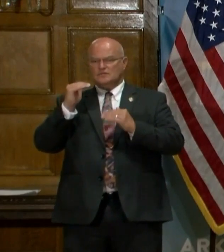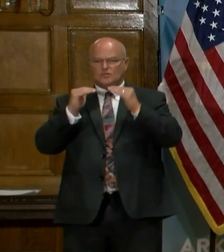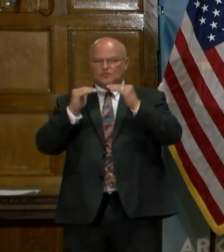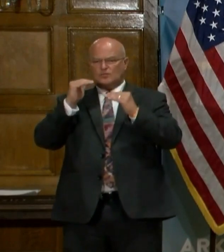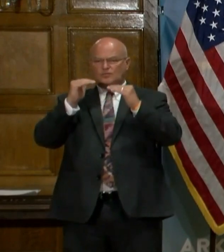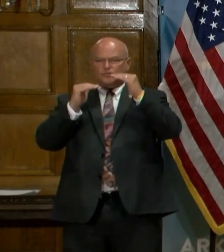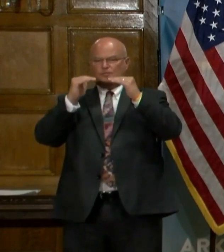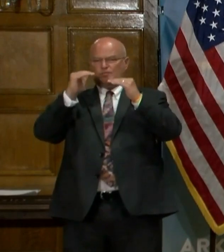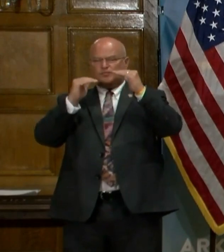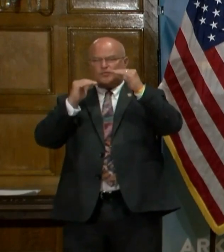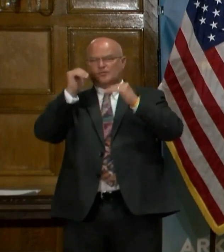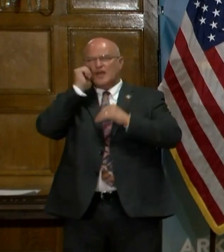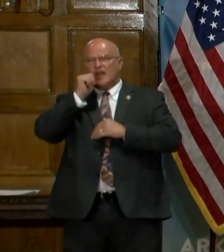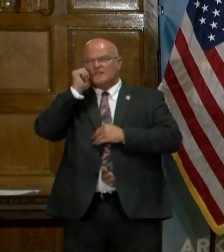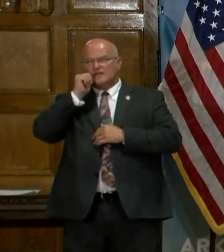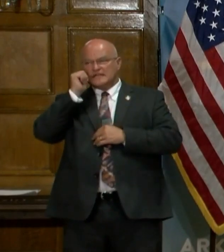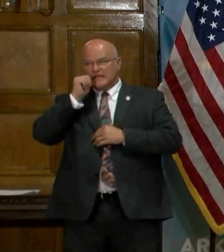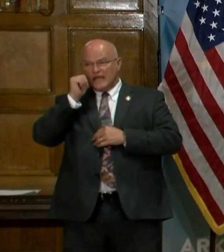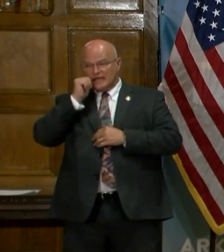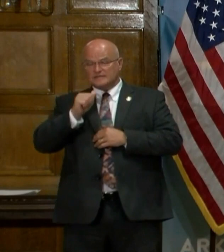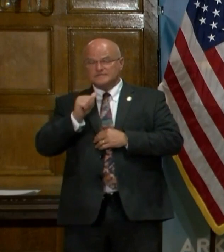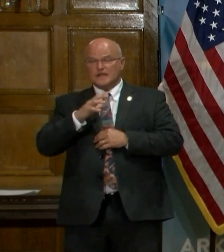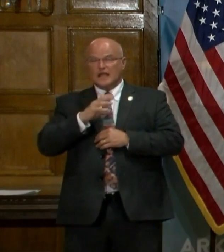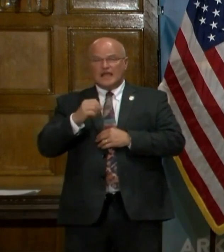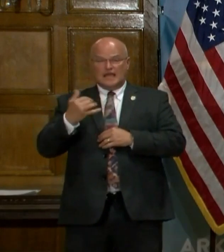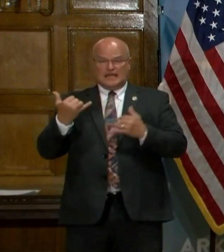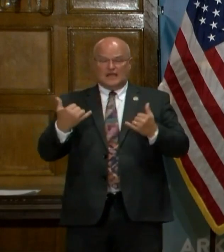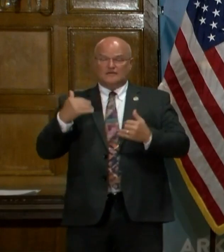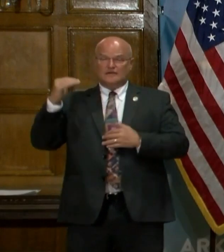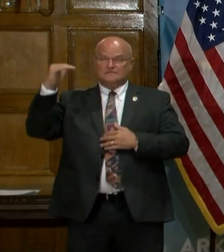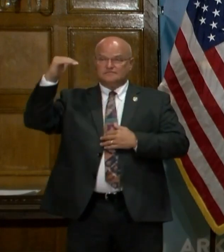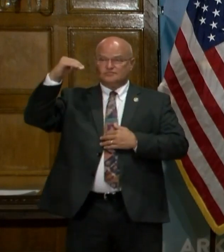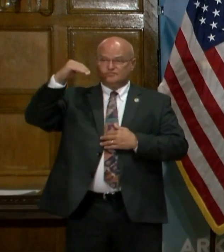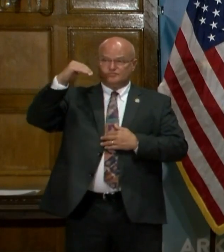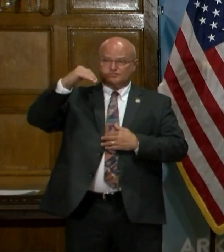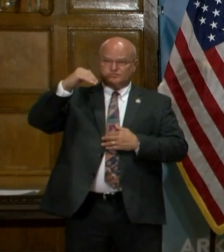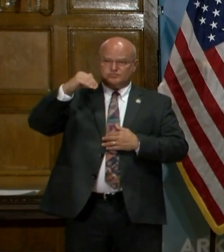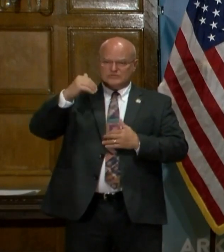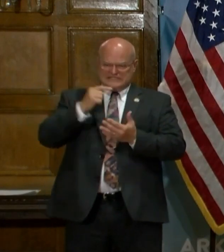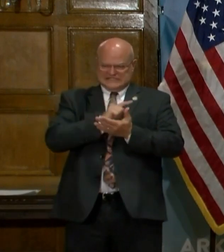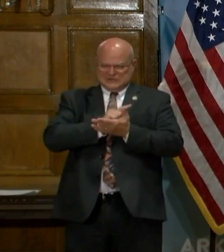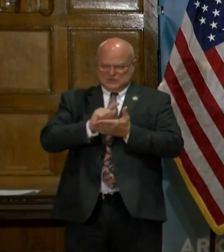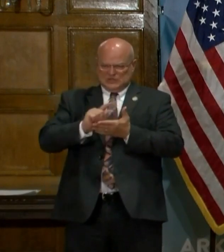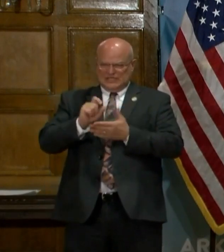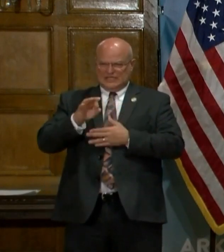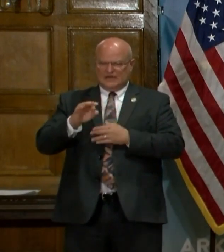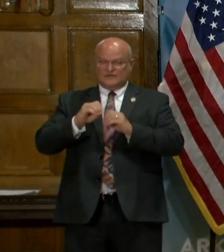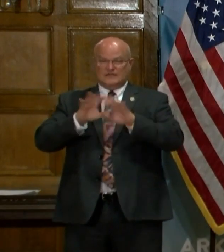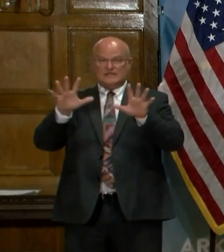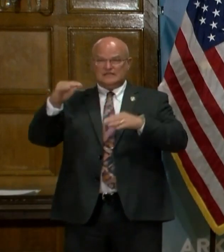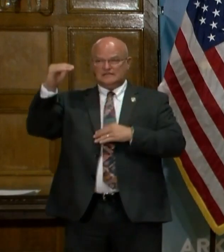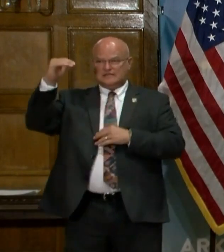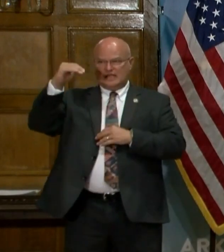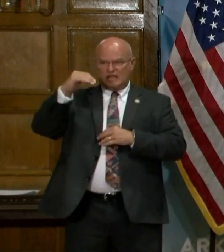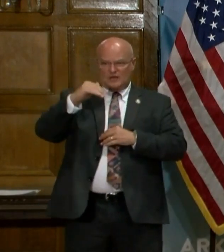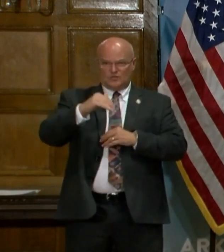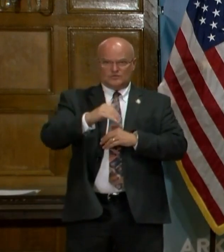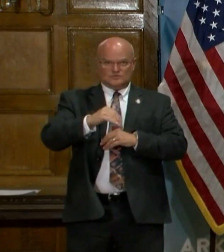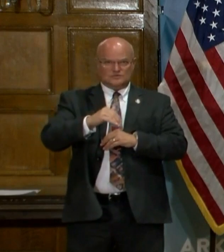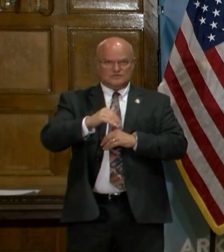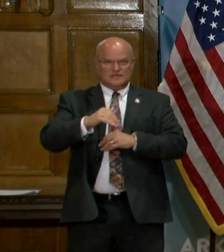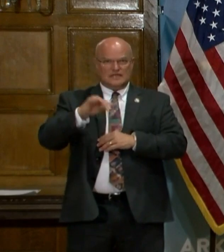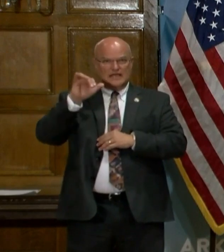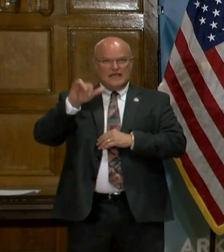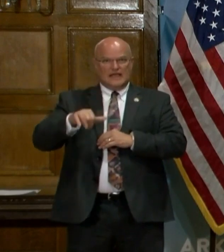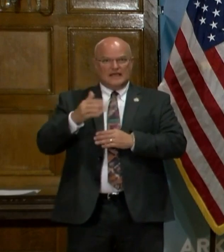cases each day. And, we have had at least a week of clearly downward trend